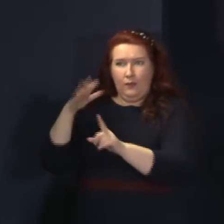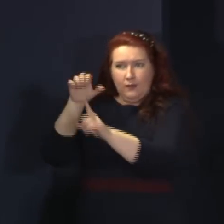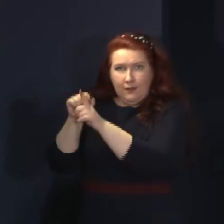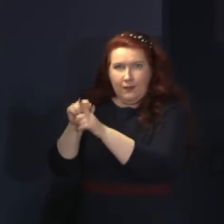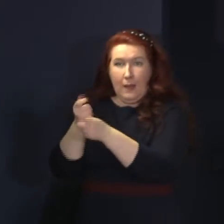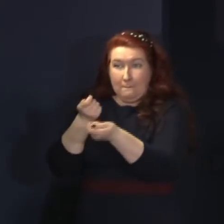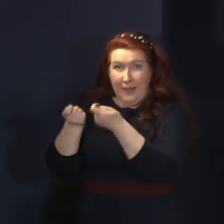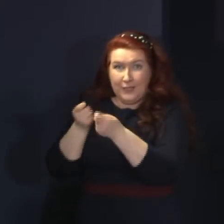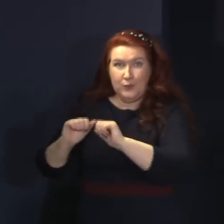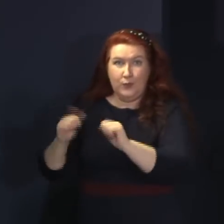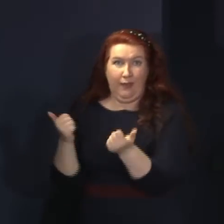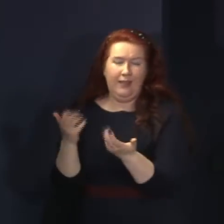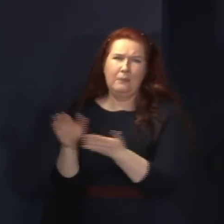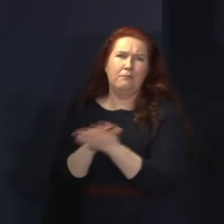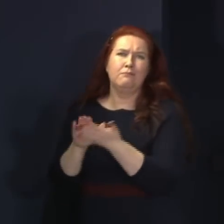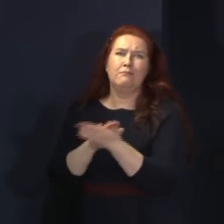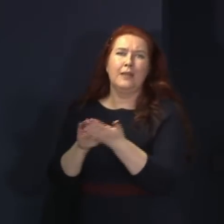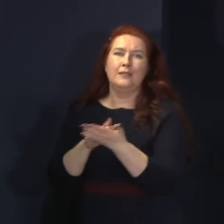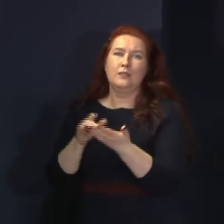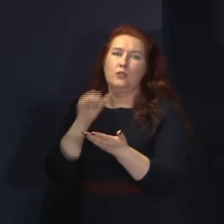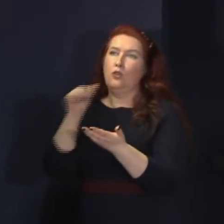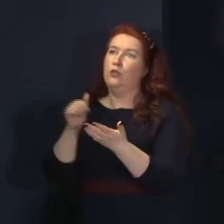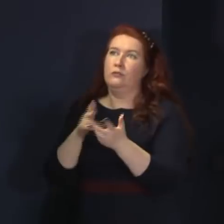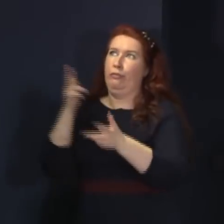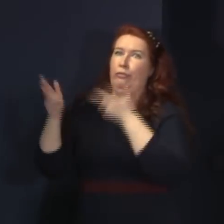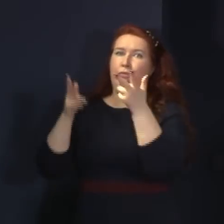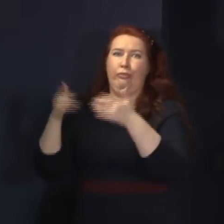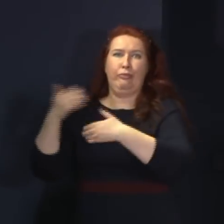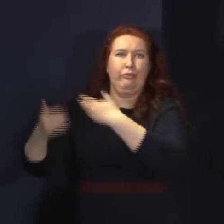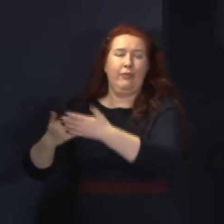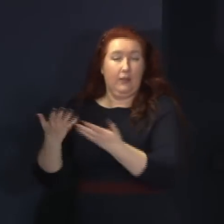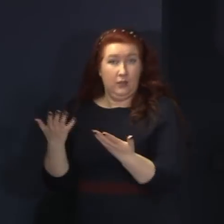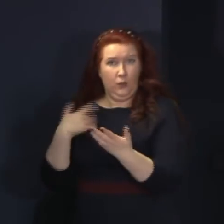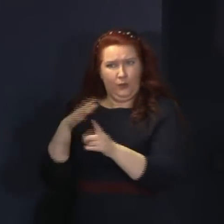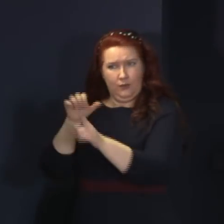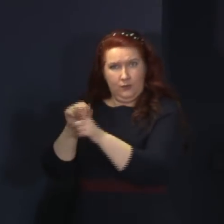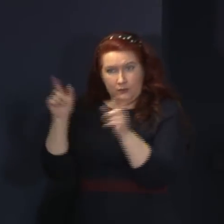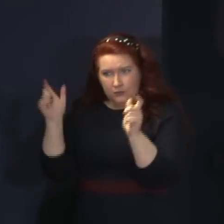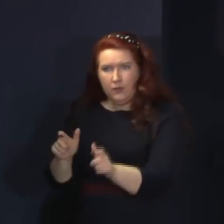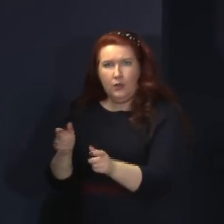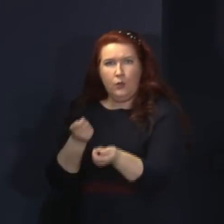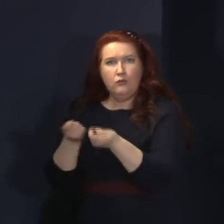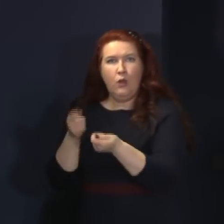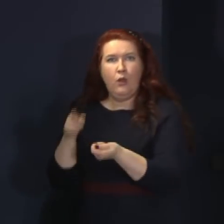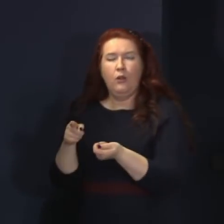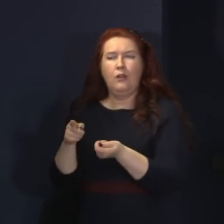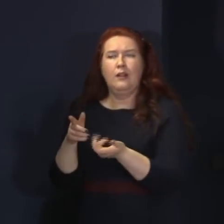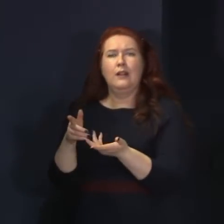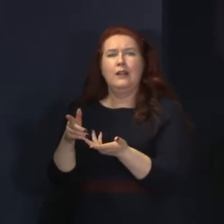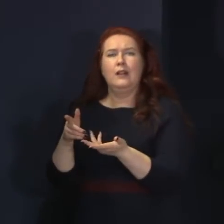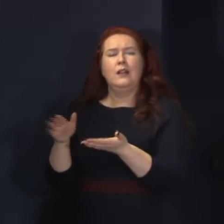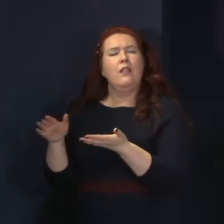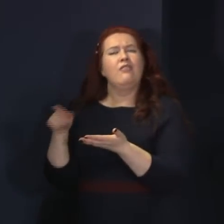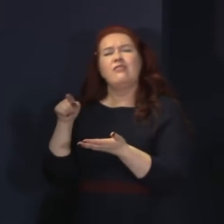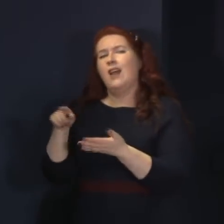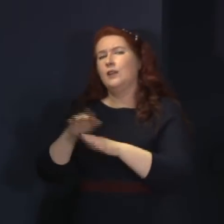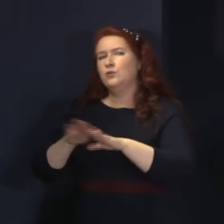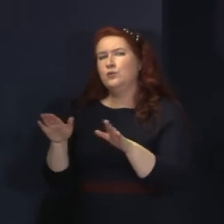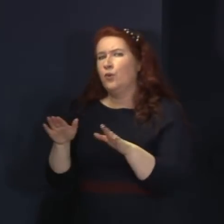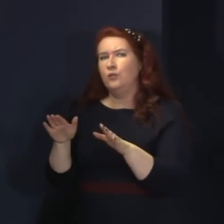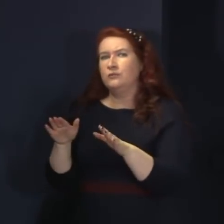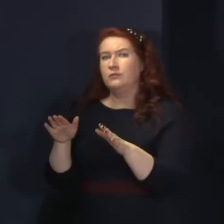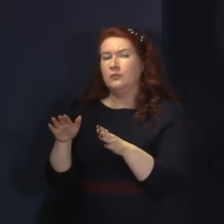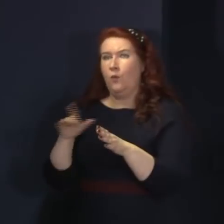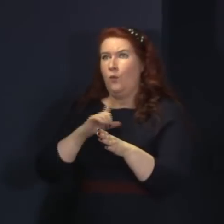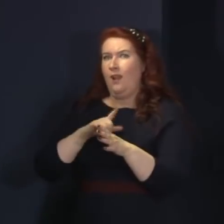and managed so quickly suggests to me that the system is working. And I need to emphasise that is not responsible for the emergence of the increase